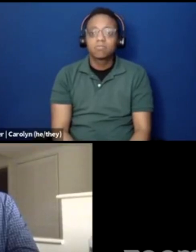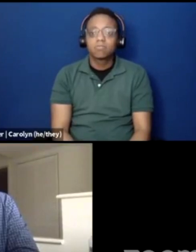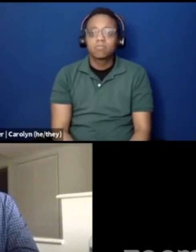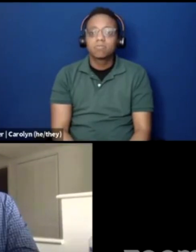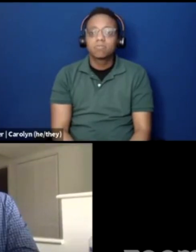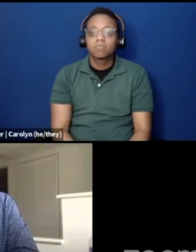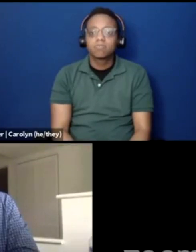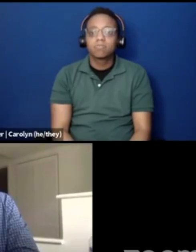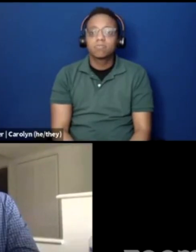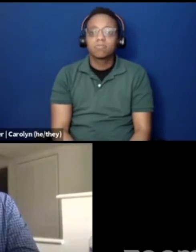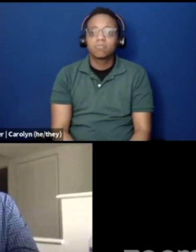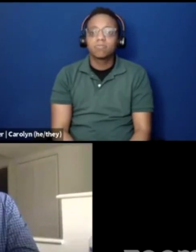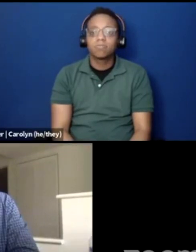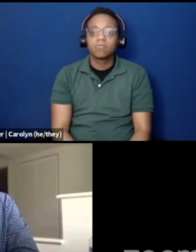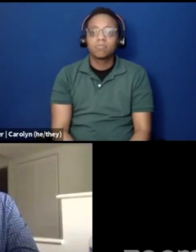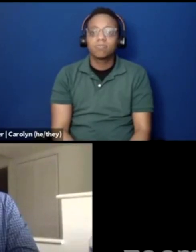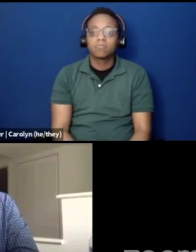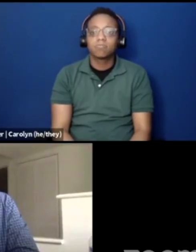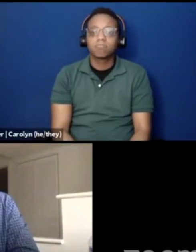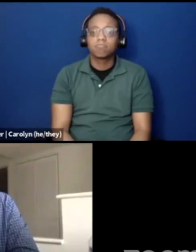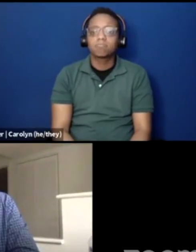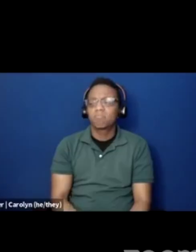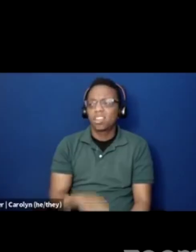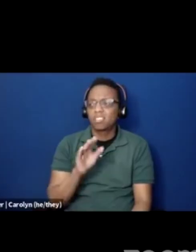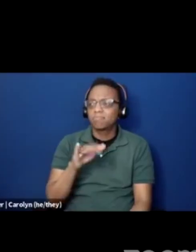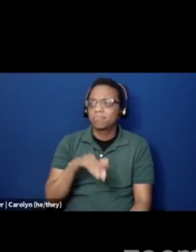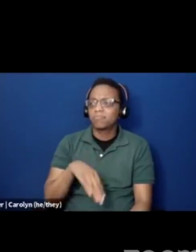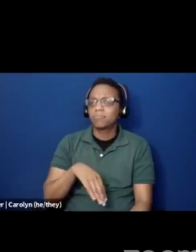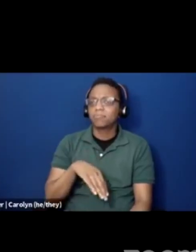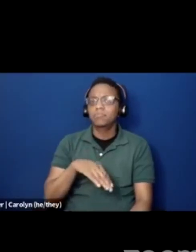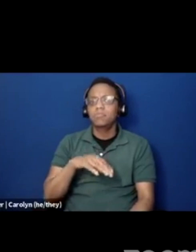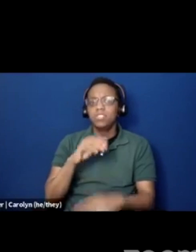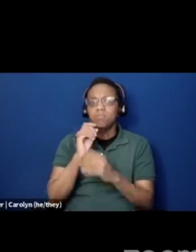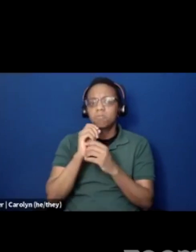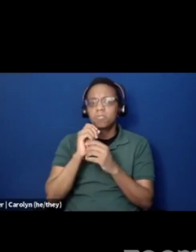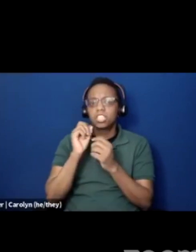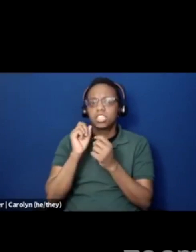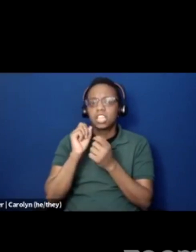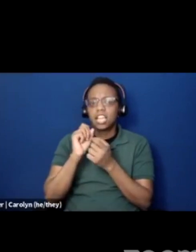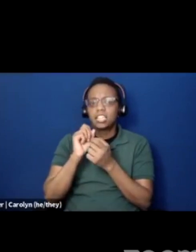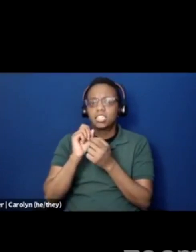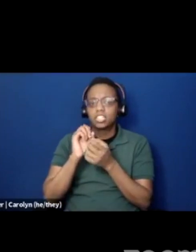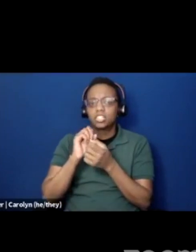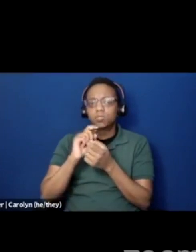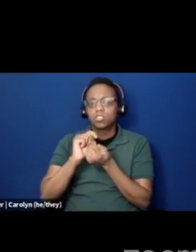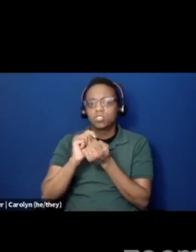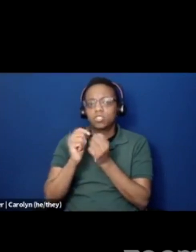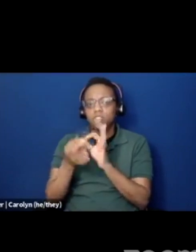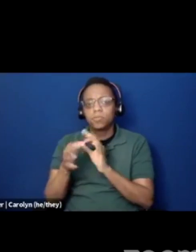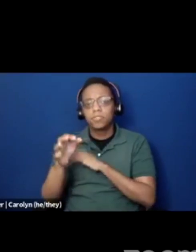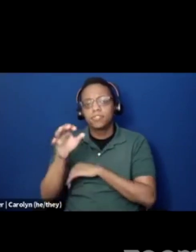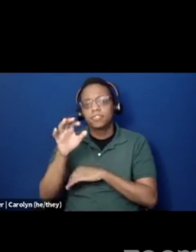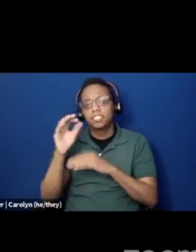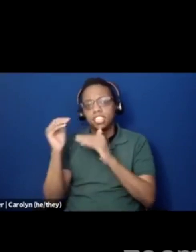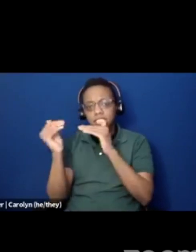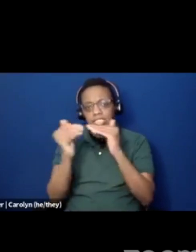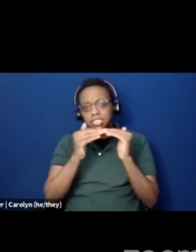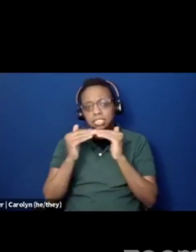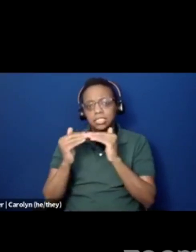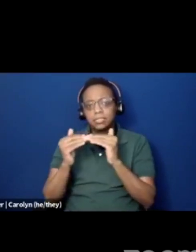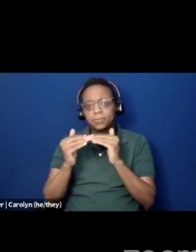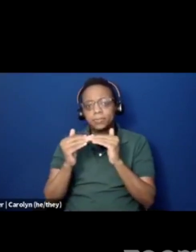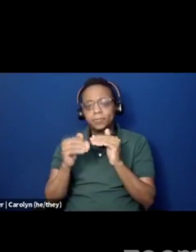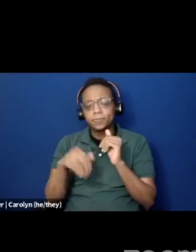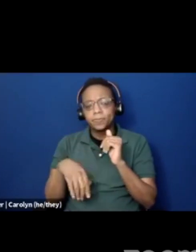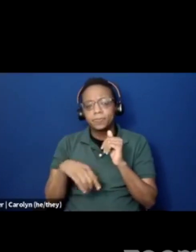Yep, I can. So, transformative justice, thinking through that lens, what are your thoughts around